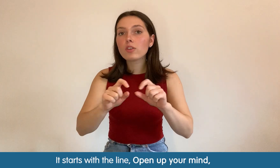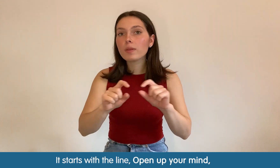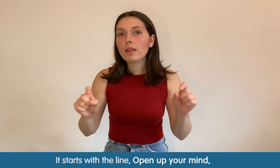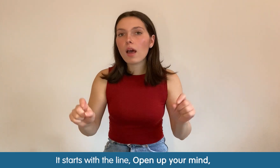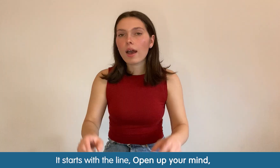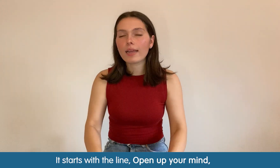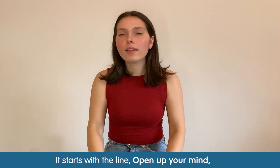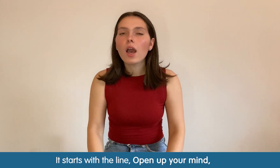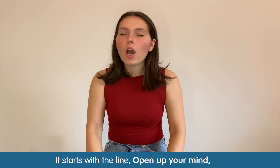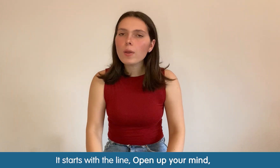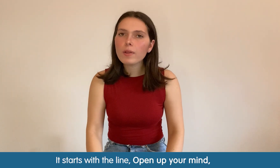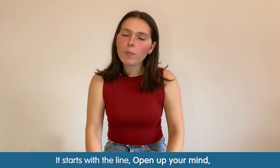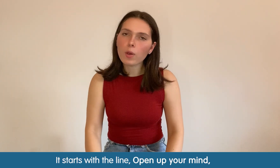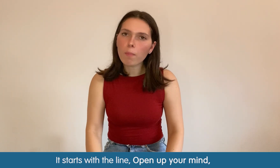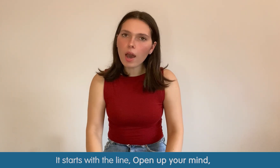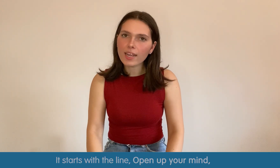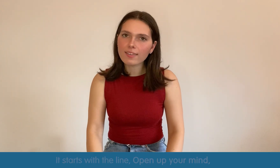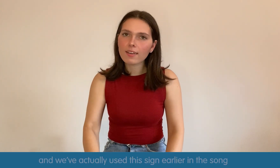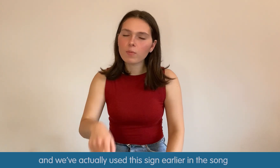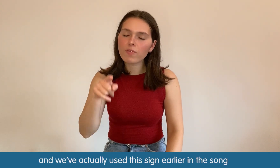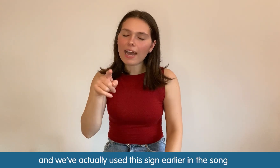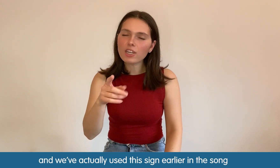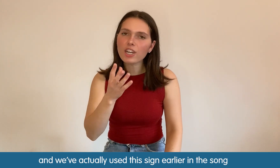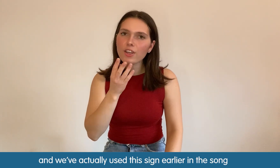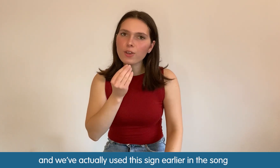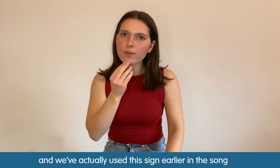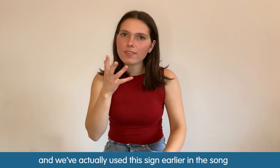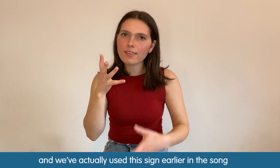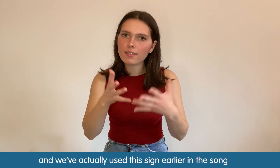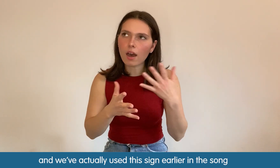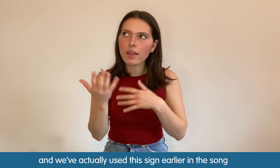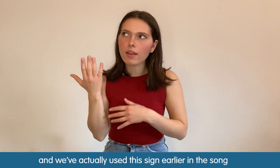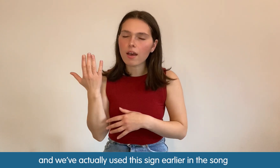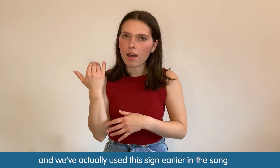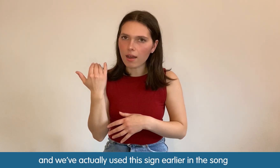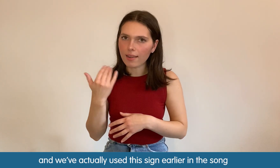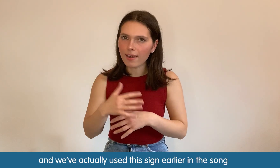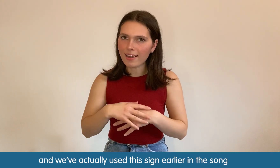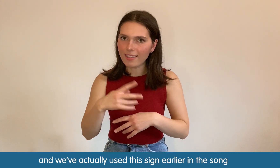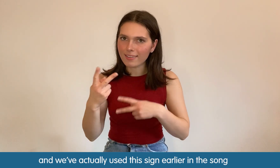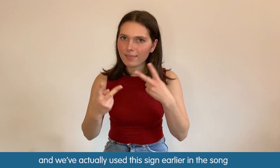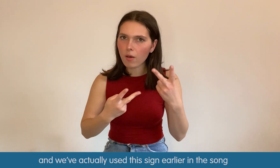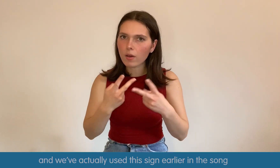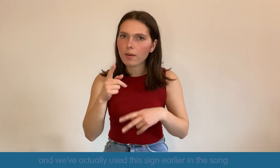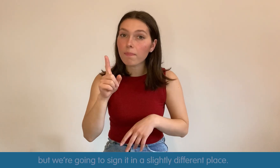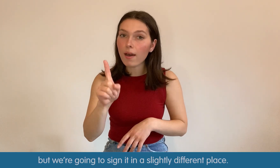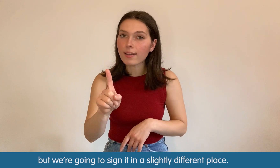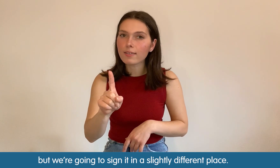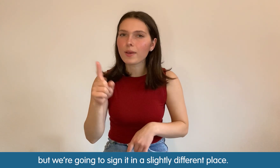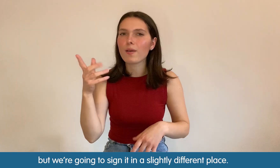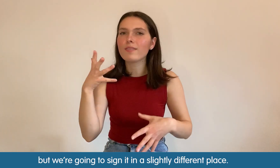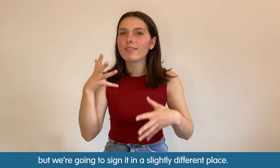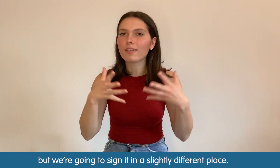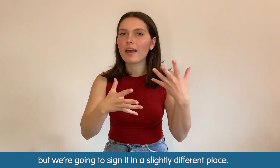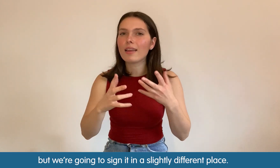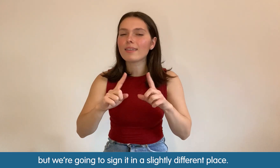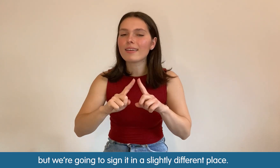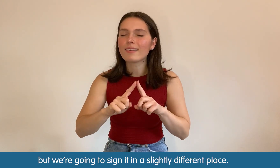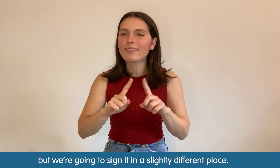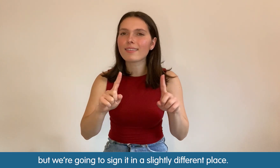the line, open up your mind, and we've actually used this sign earlier in the song, but we're going to sign it in a